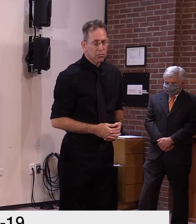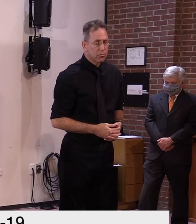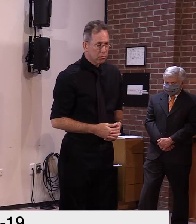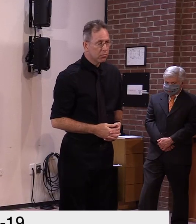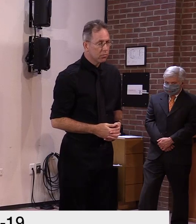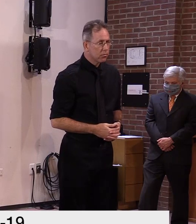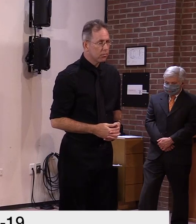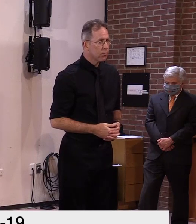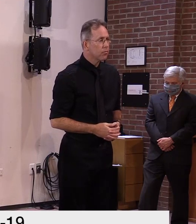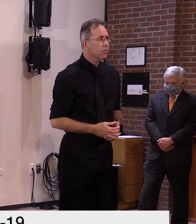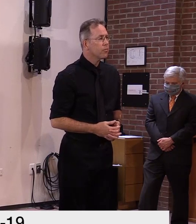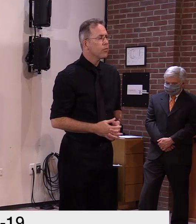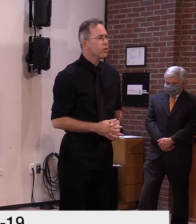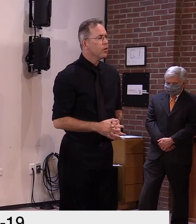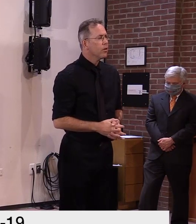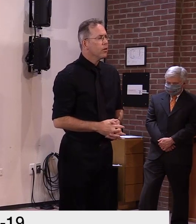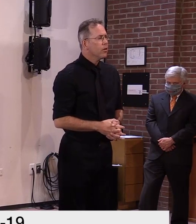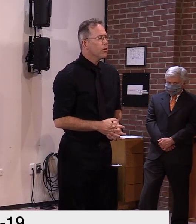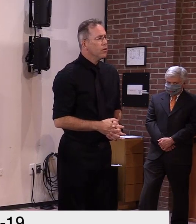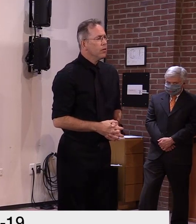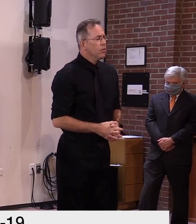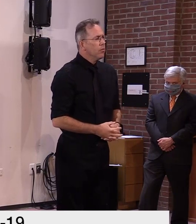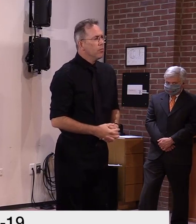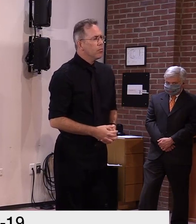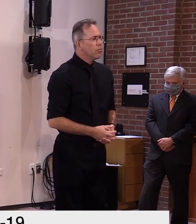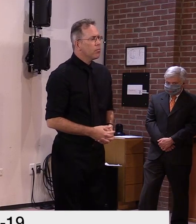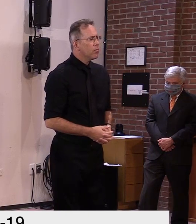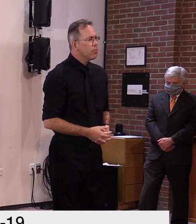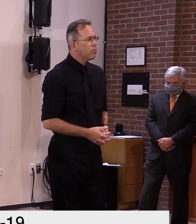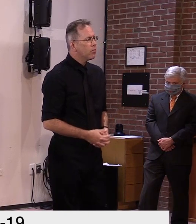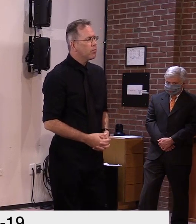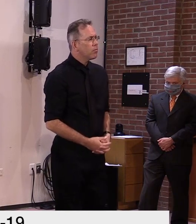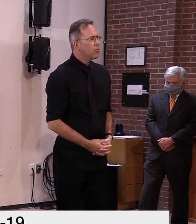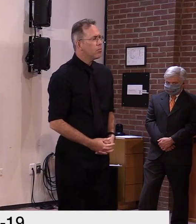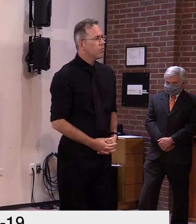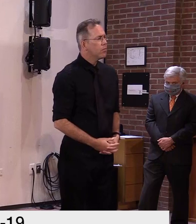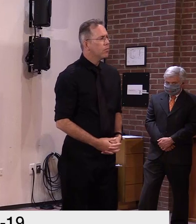Joel, the Burlington Free Press. Star 6 to unmute.